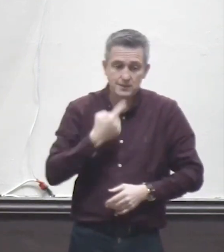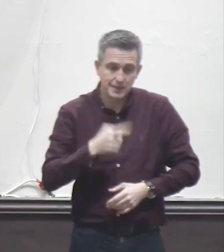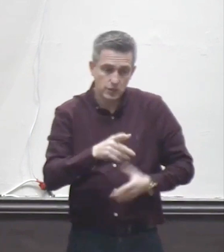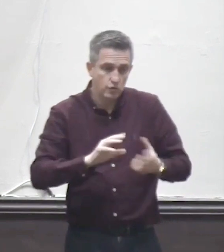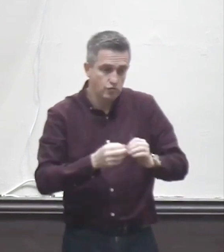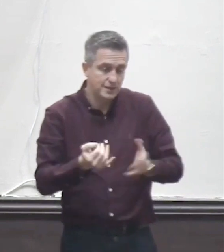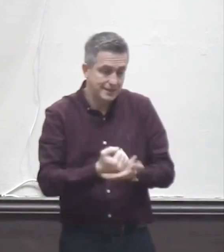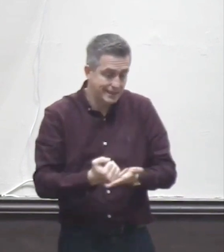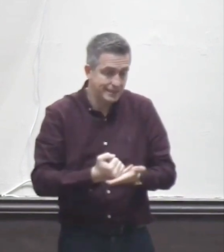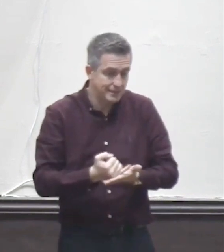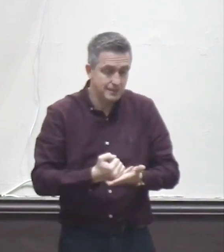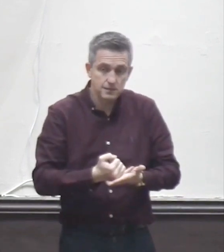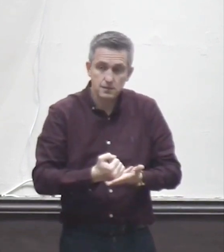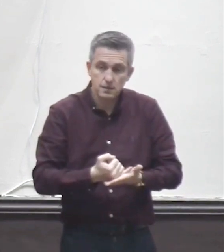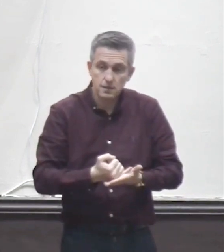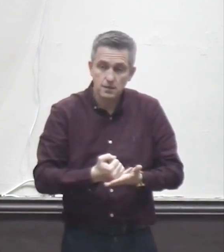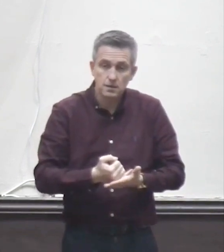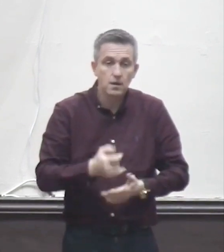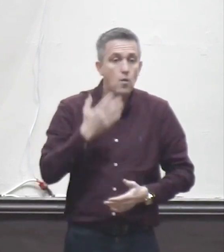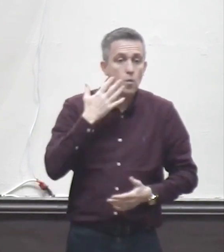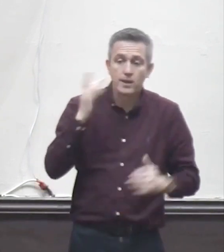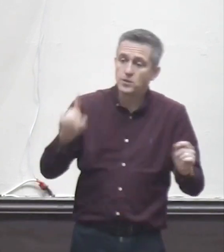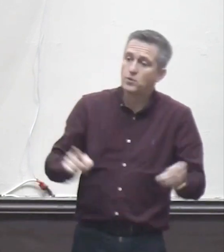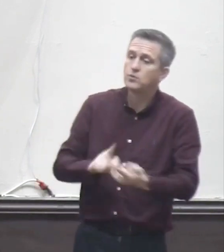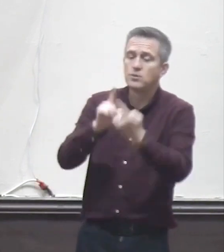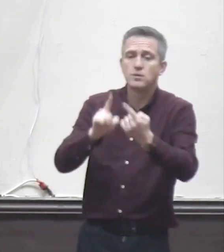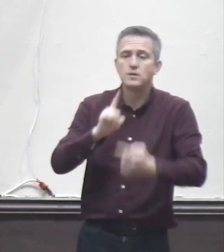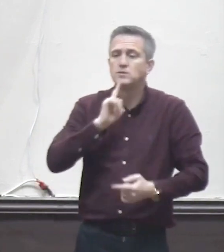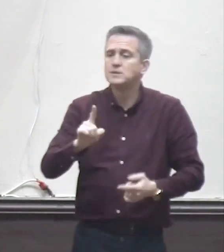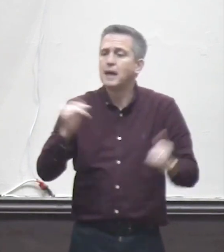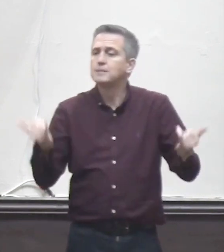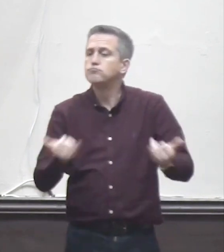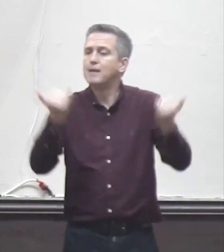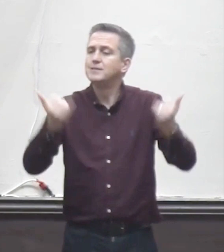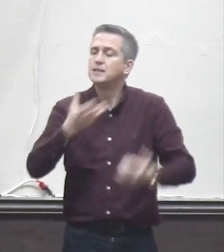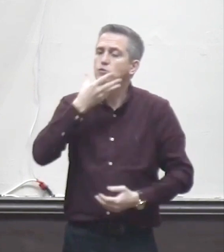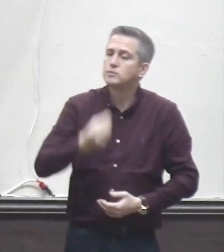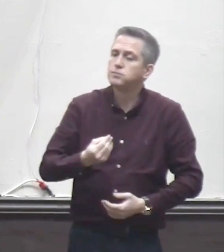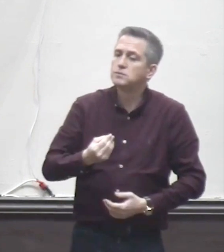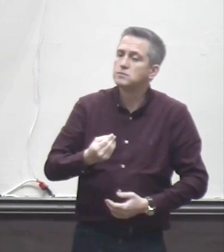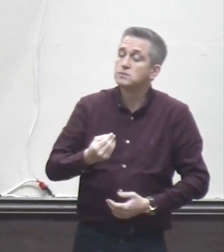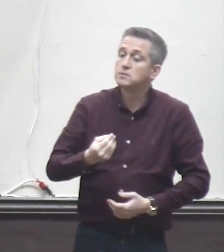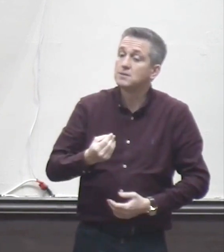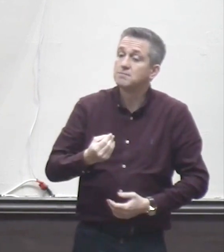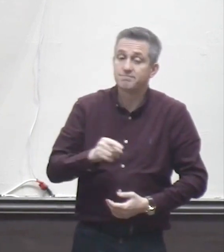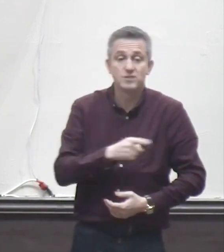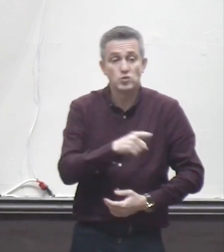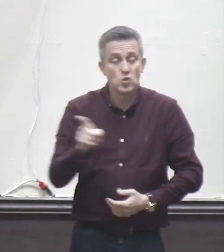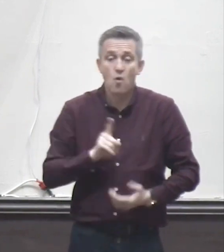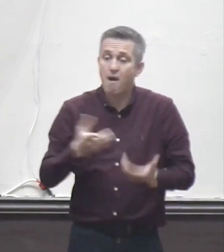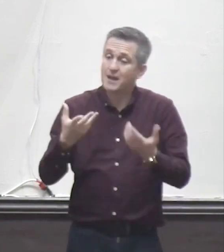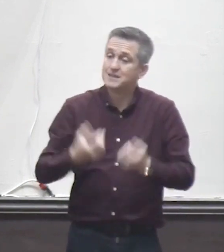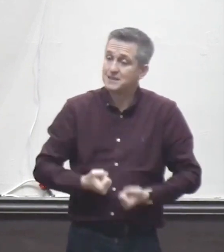shirk. And what if somebody in greeting does say, for example, Merry Christmas? Then we are accepting the fact